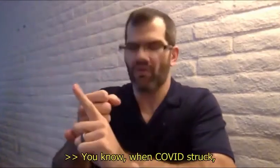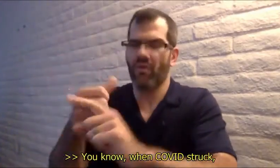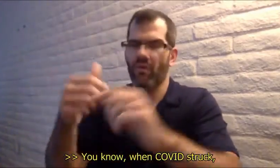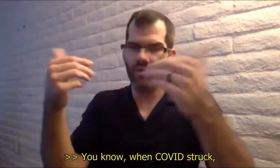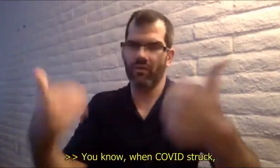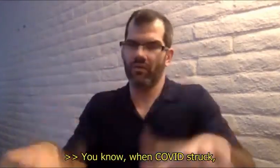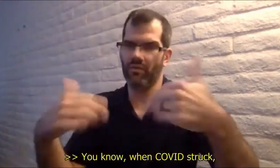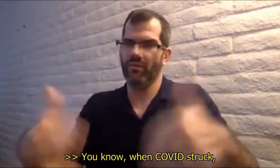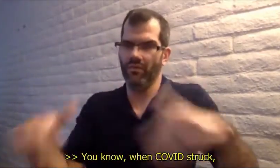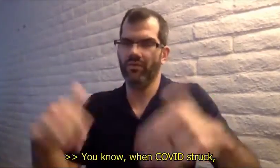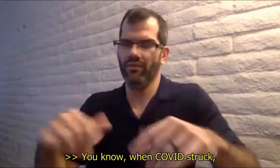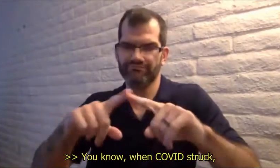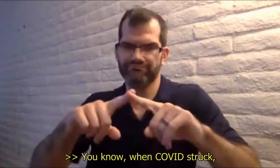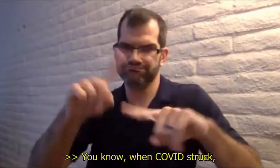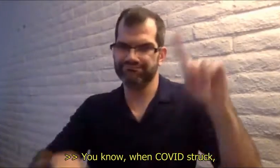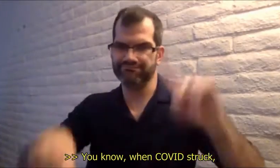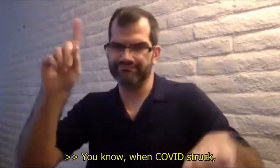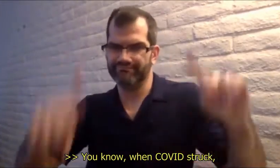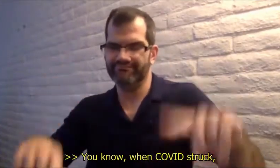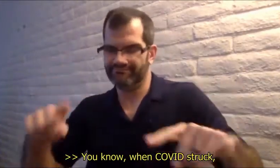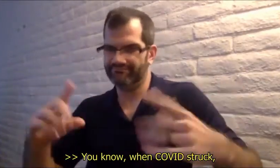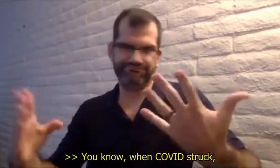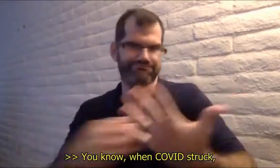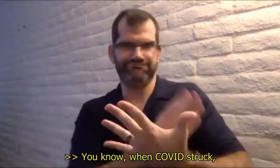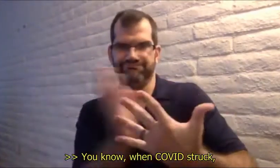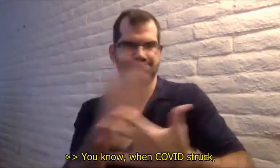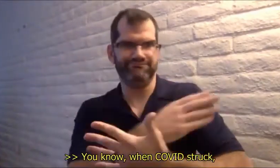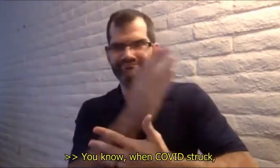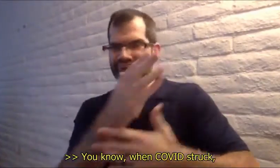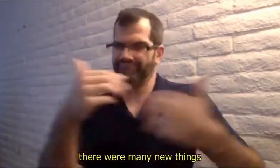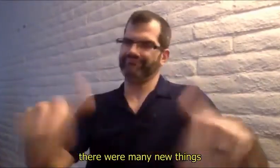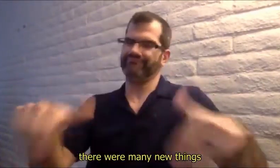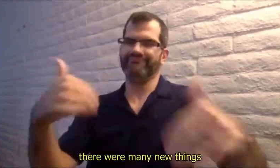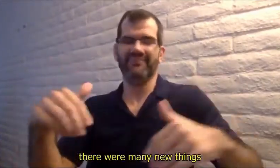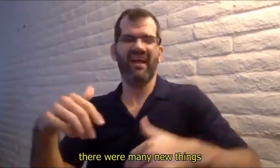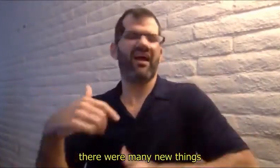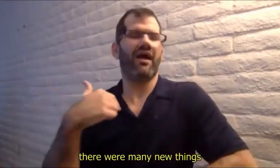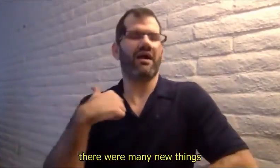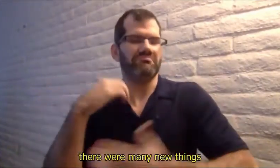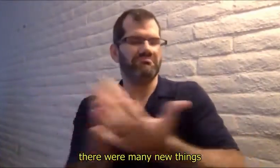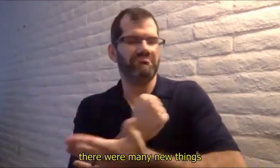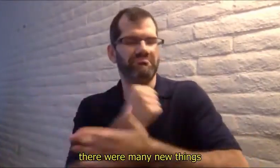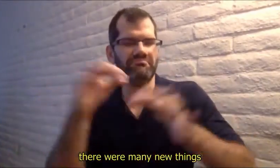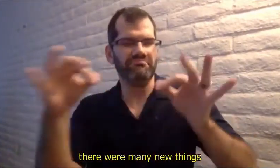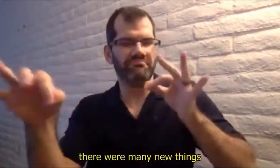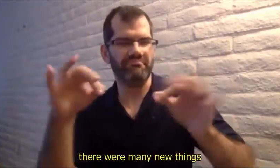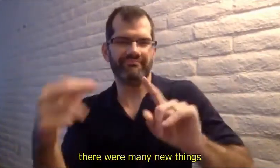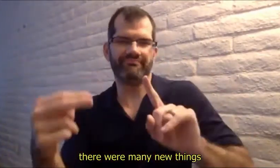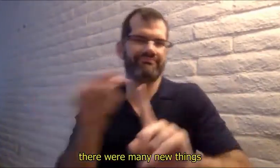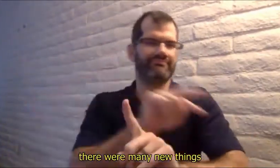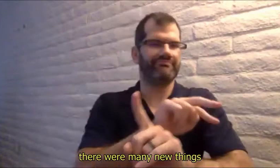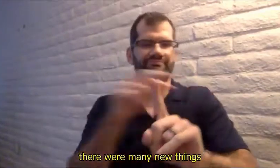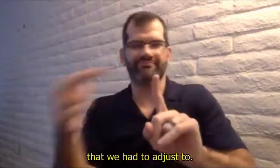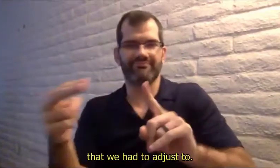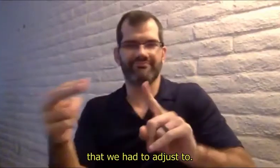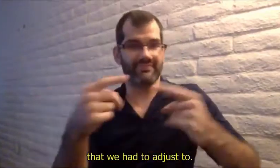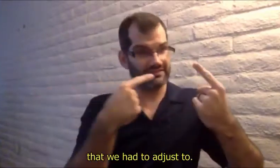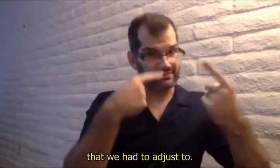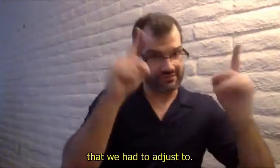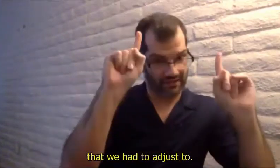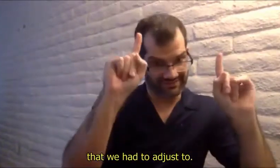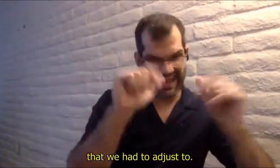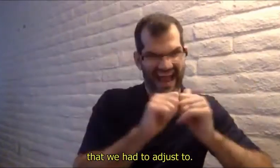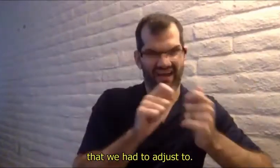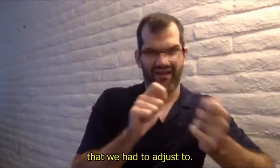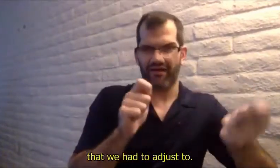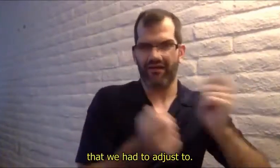You know, when COVID struck, there were many new things that